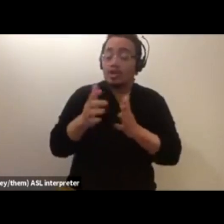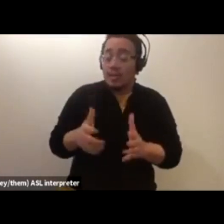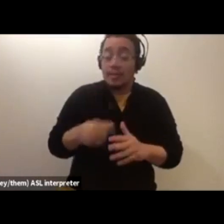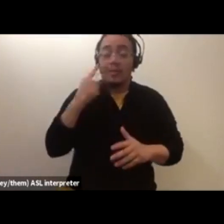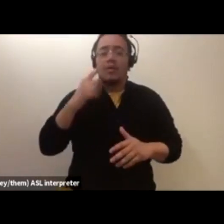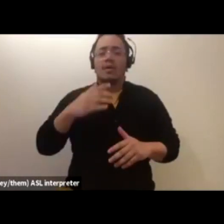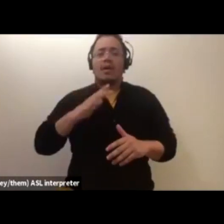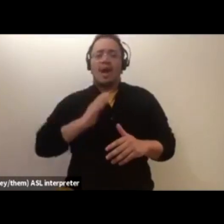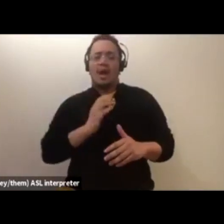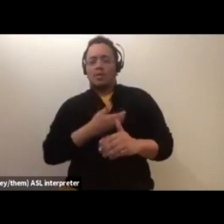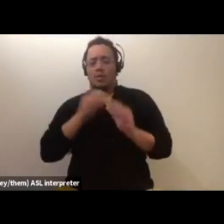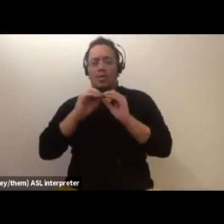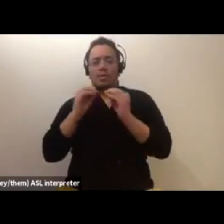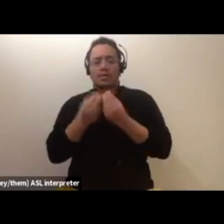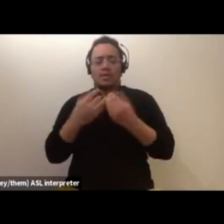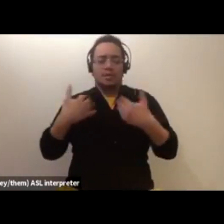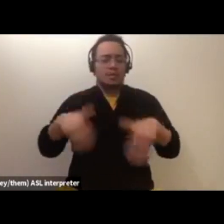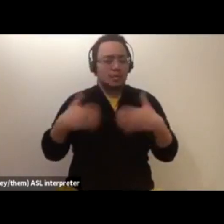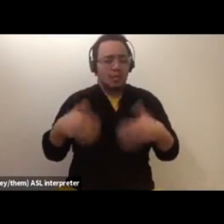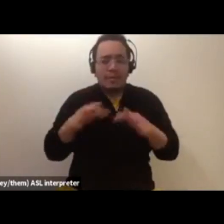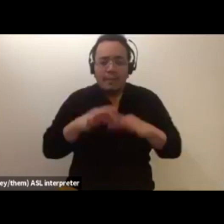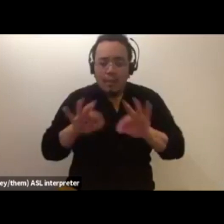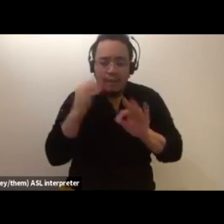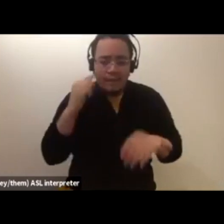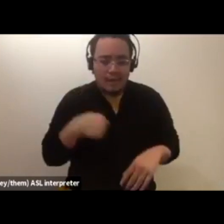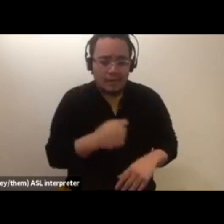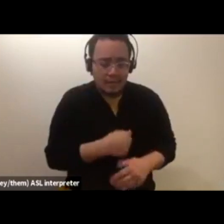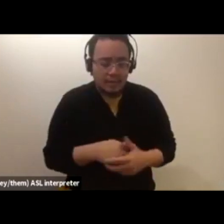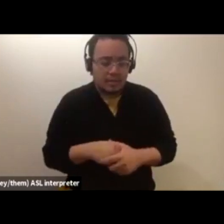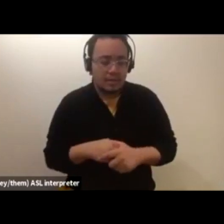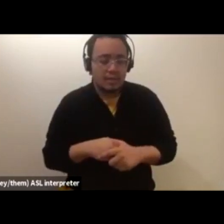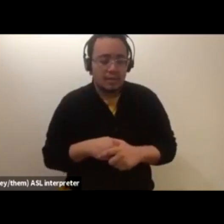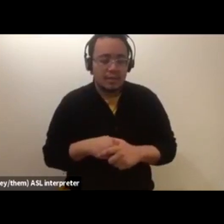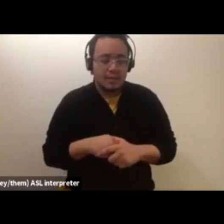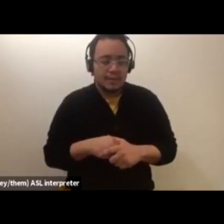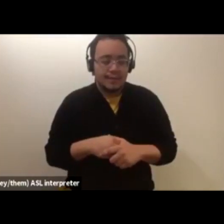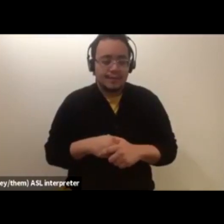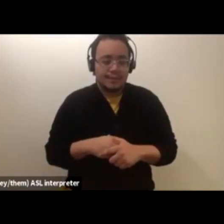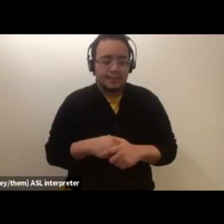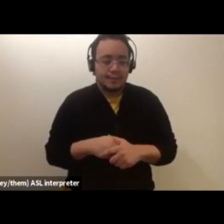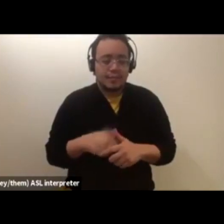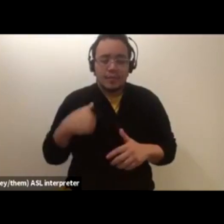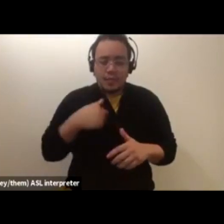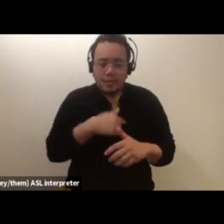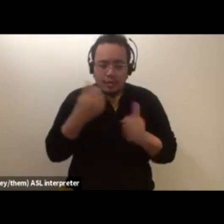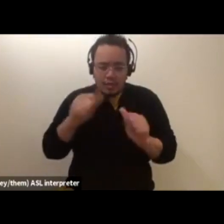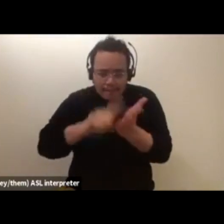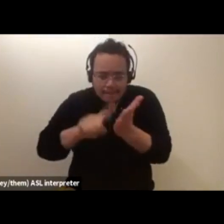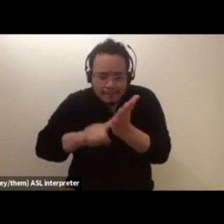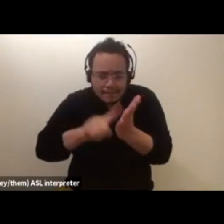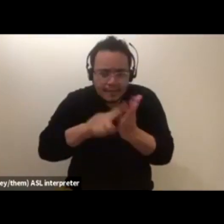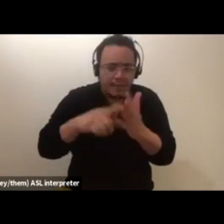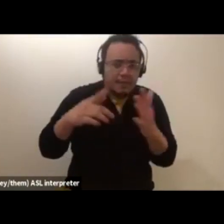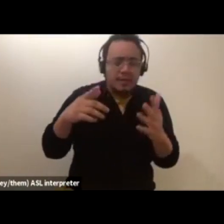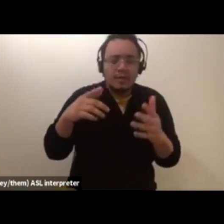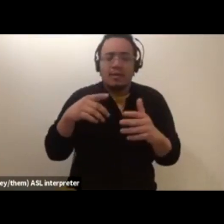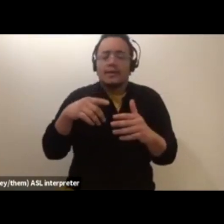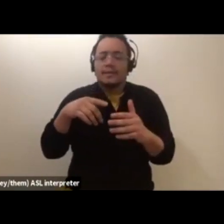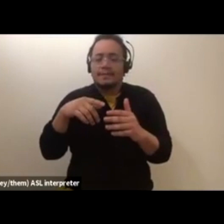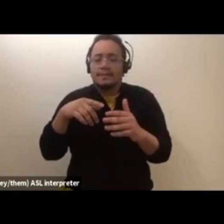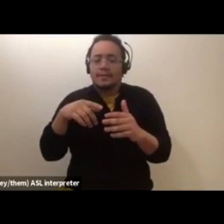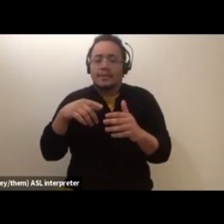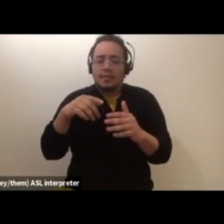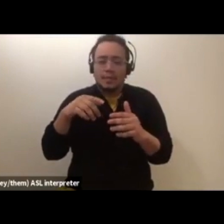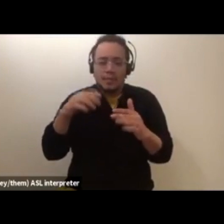goes, we're huge on that. I feel like we know what's going on, especially with our Black trans women. You know, Jacksonville has